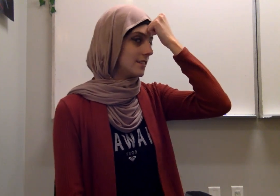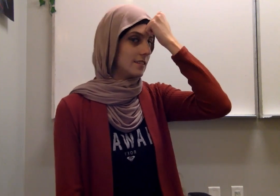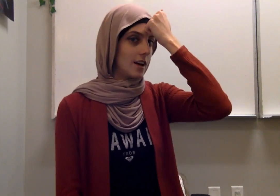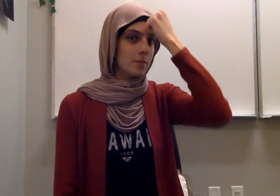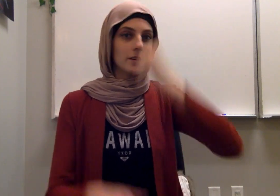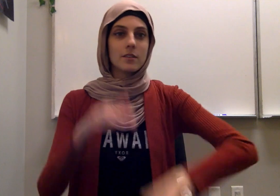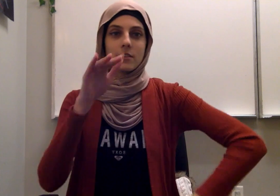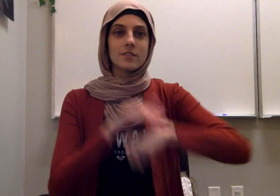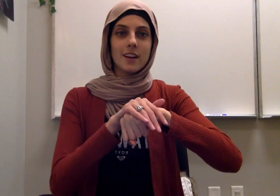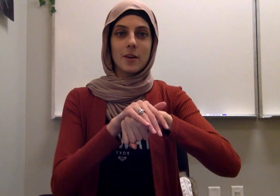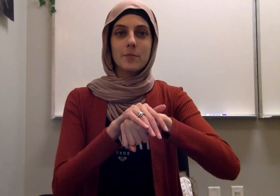Dumb or dumb.